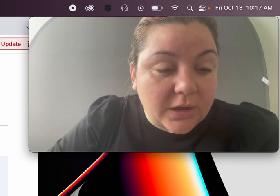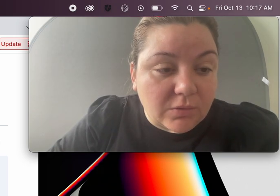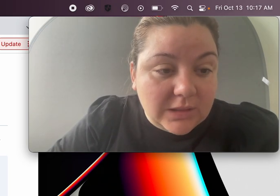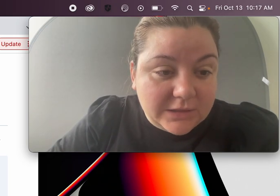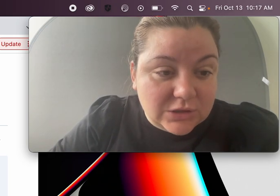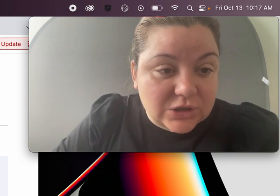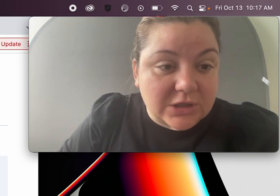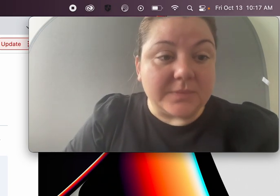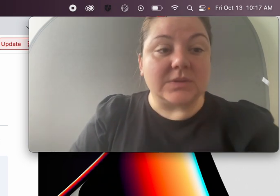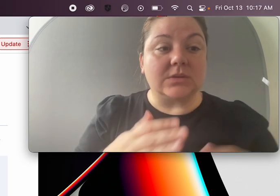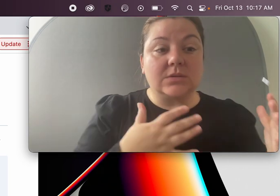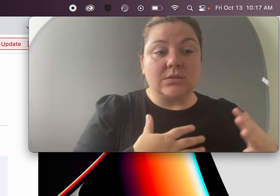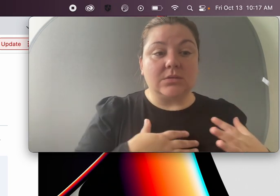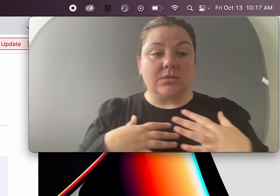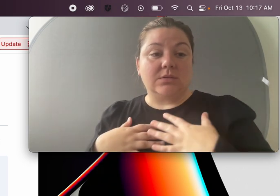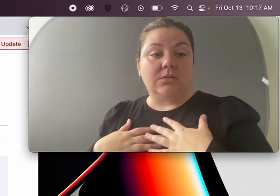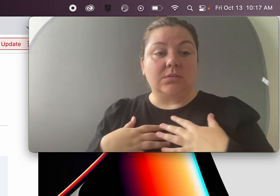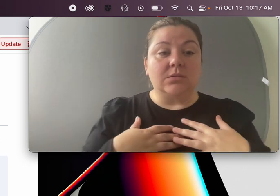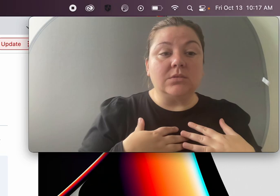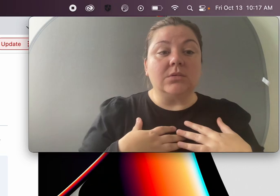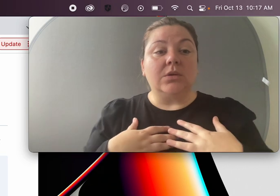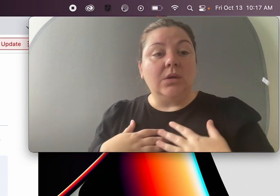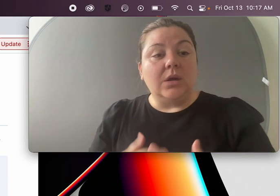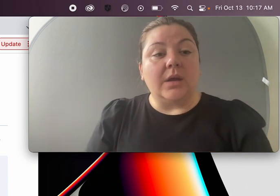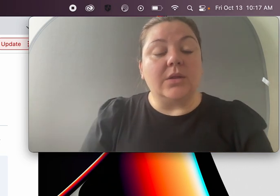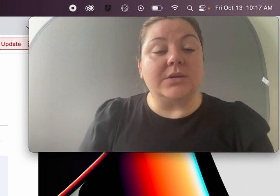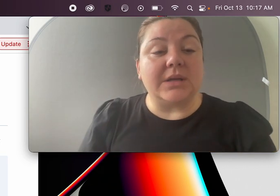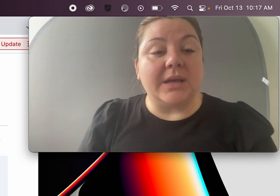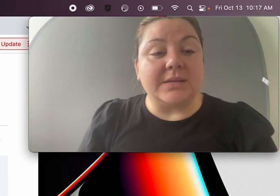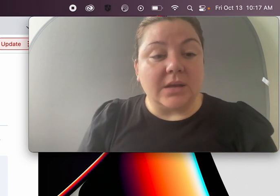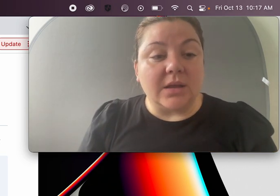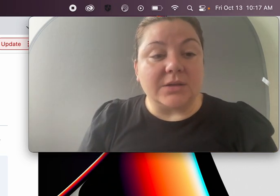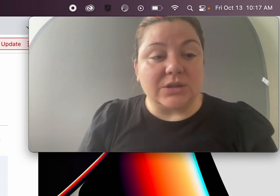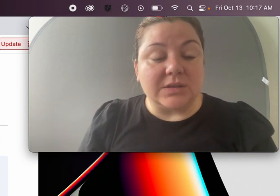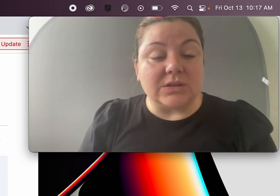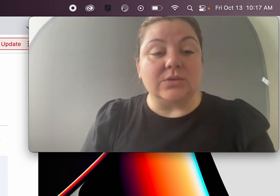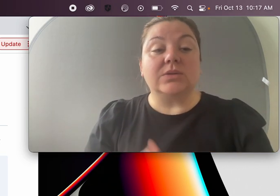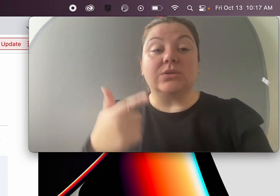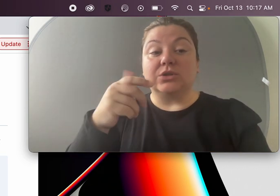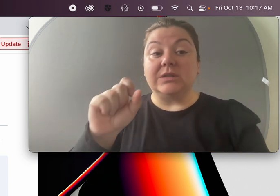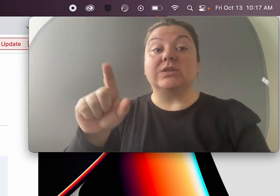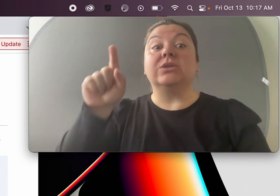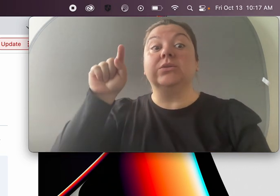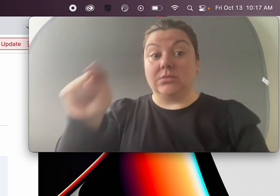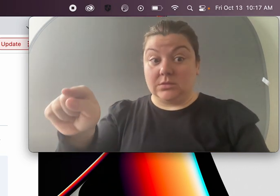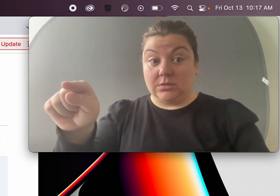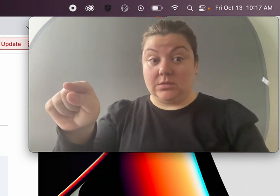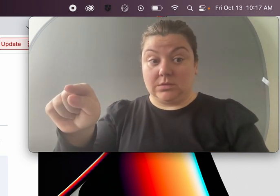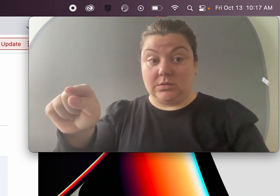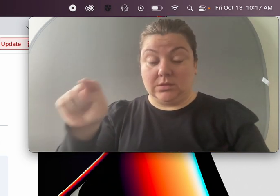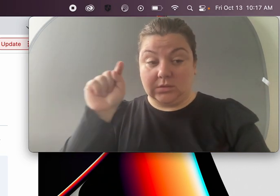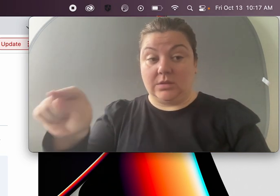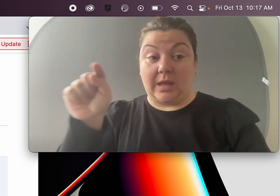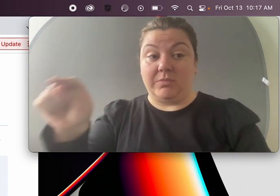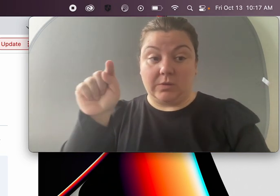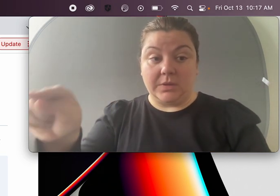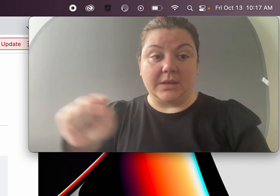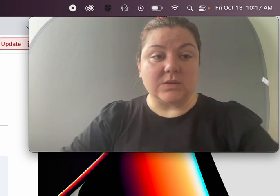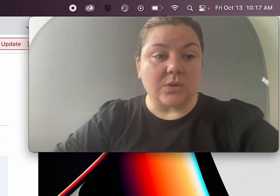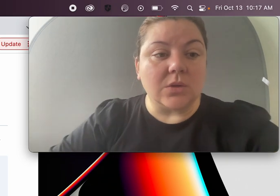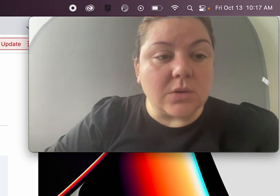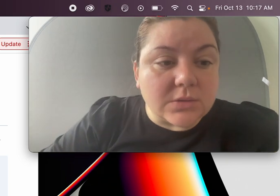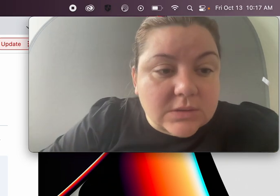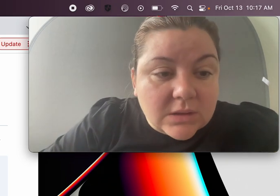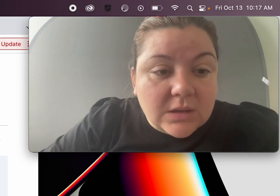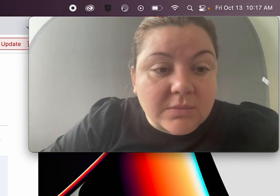We're going to look at relationships. I learned ASL at GSU, so GSU, that's the